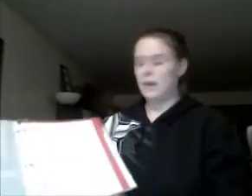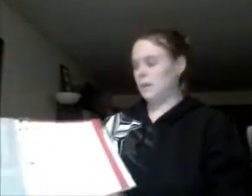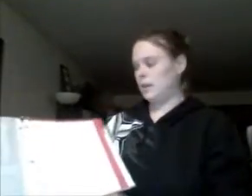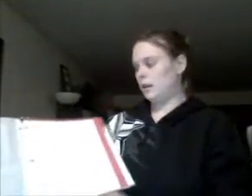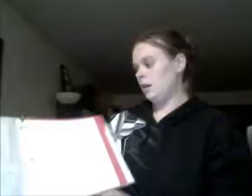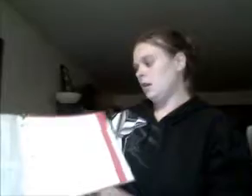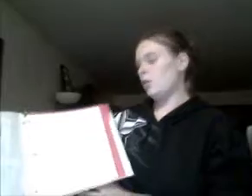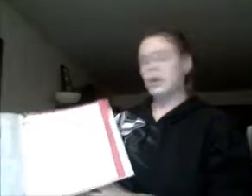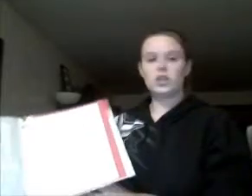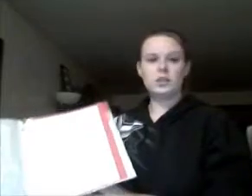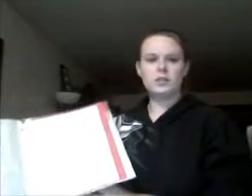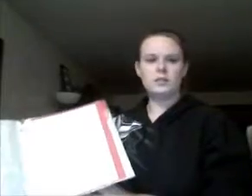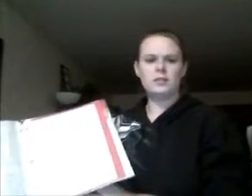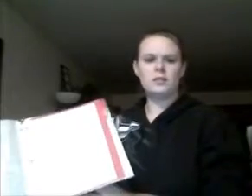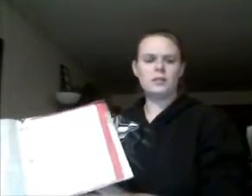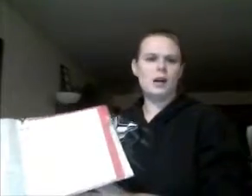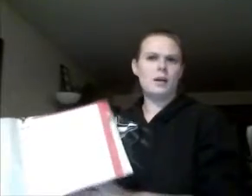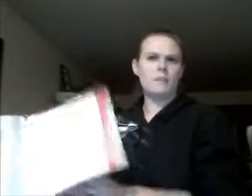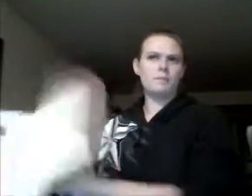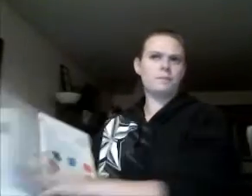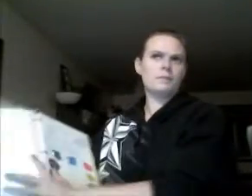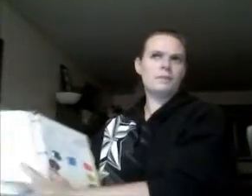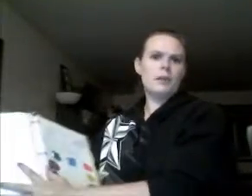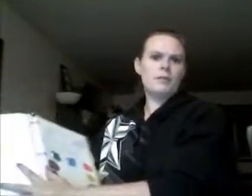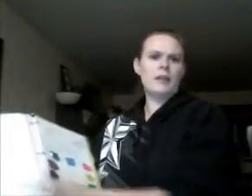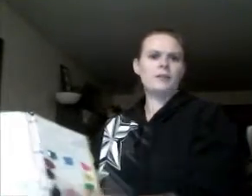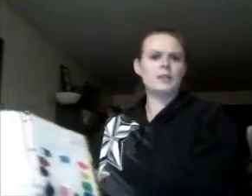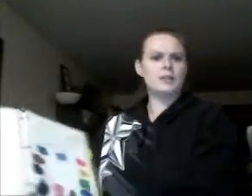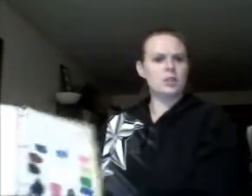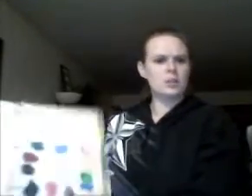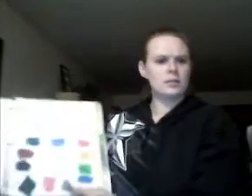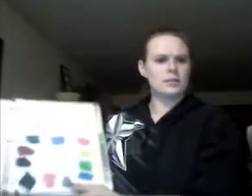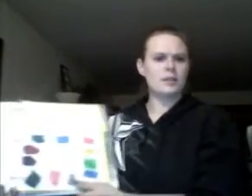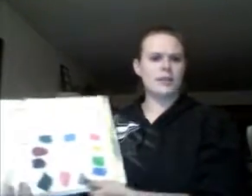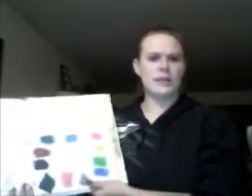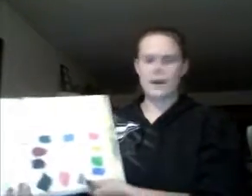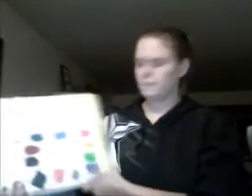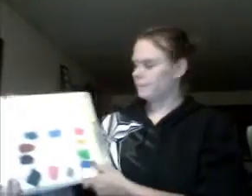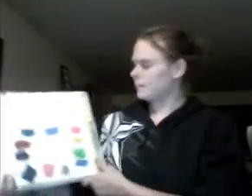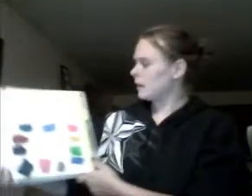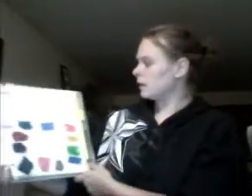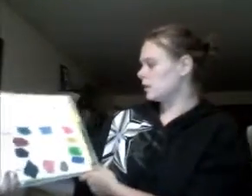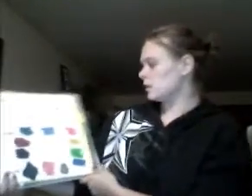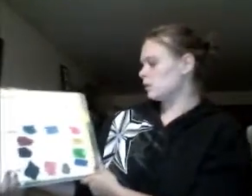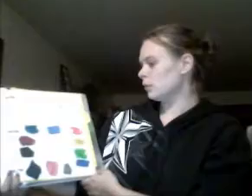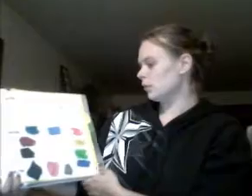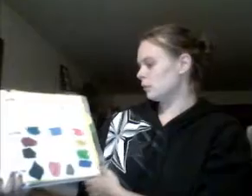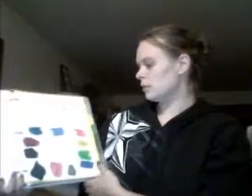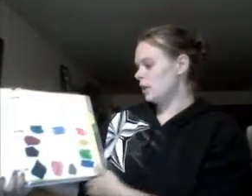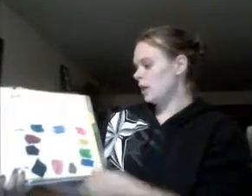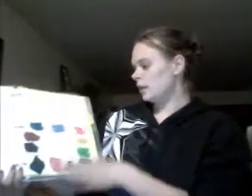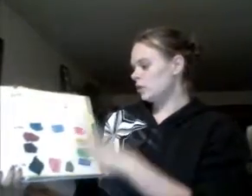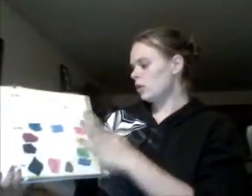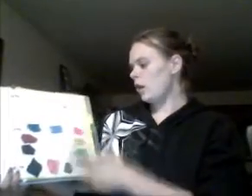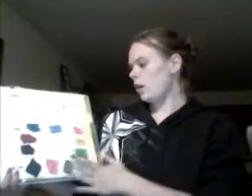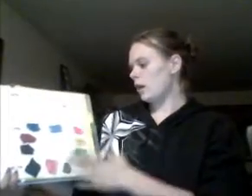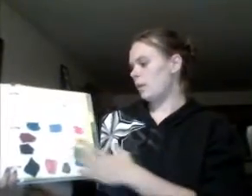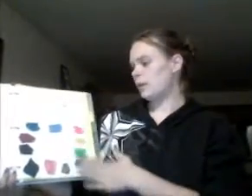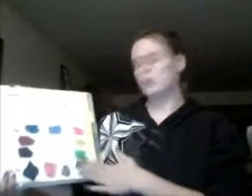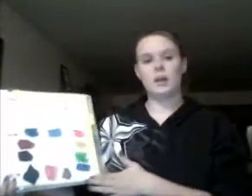maybe questions, final decisions, stuff like that. Like this is the balloons. These are all, I went shopping